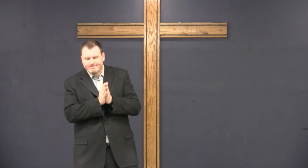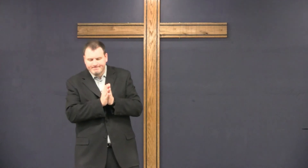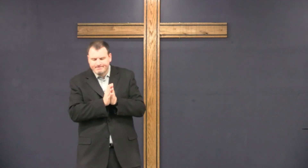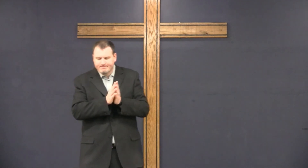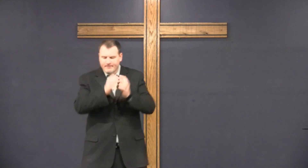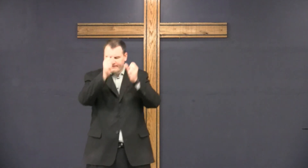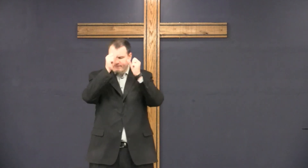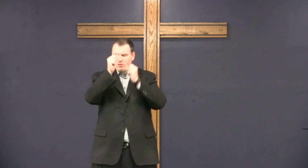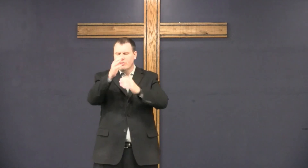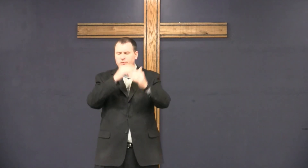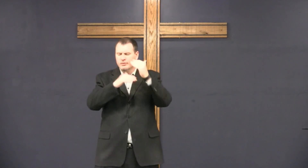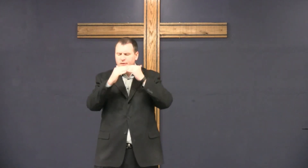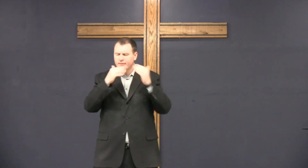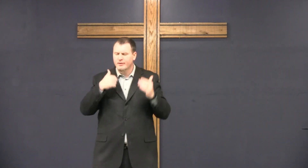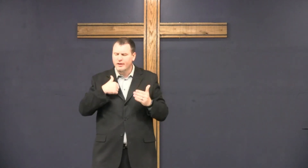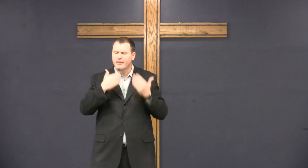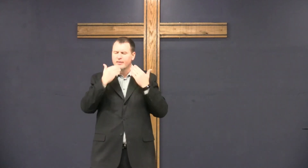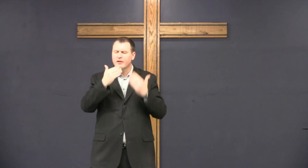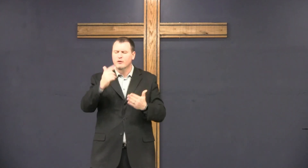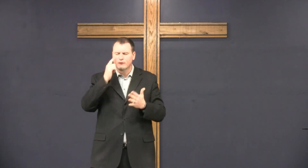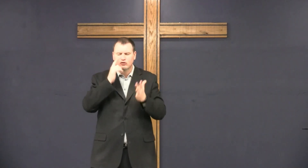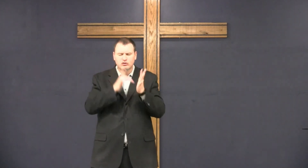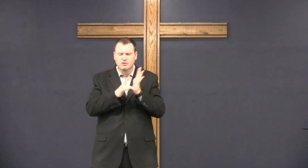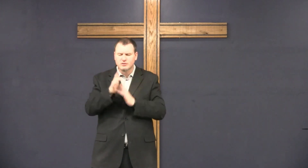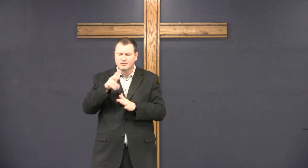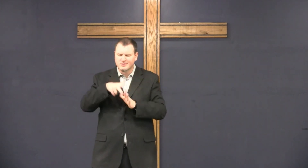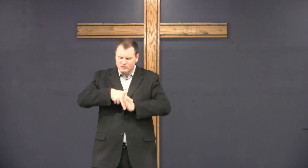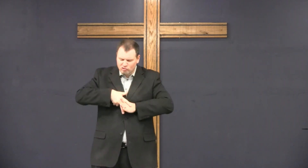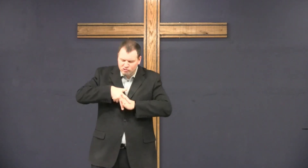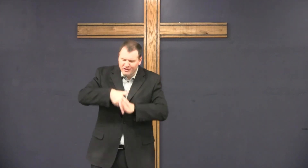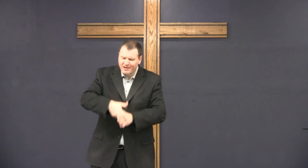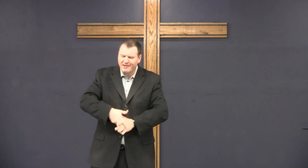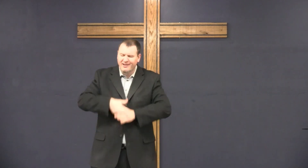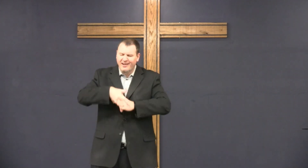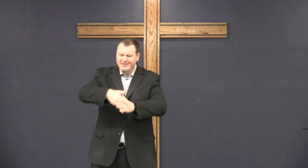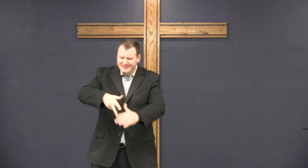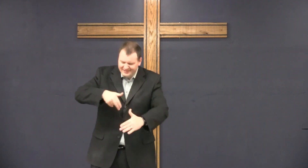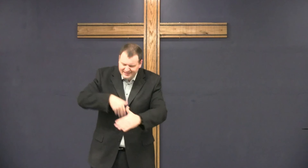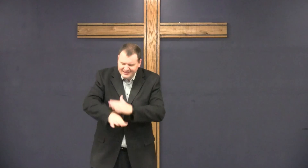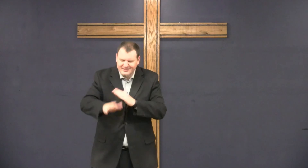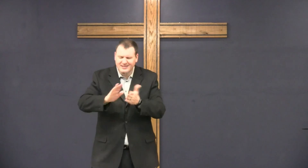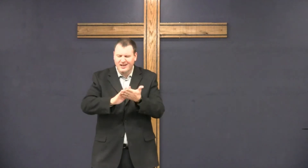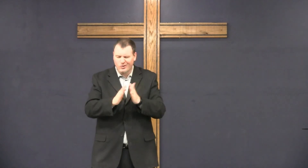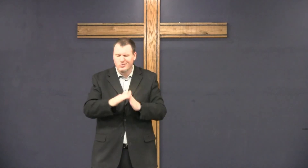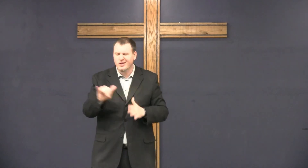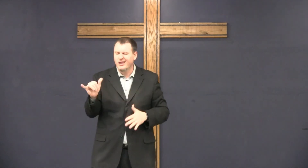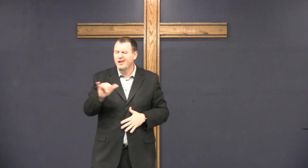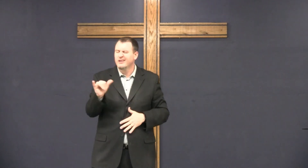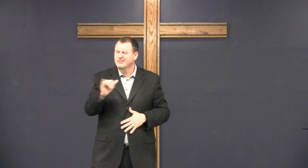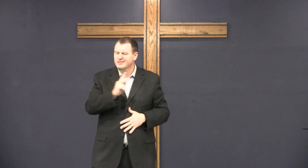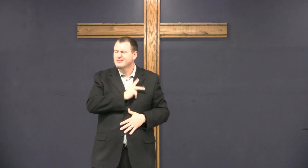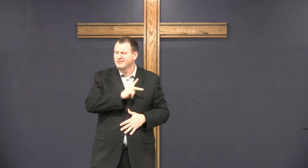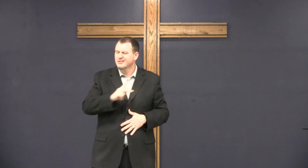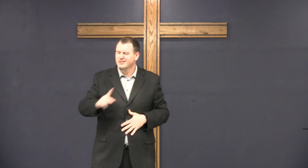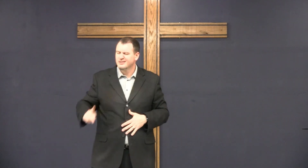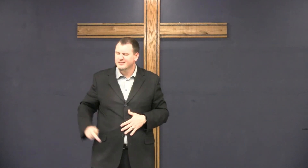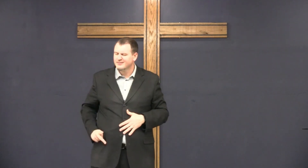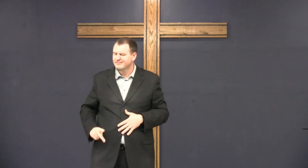And so, Father in heaven, I thank you for Jesus as he rides into town.